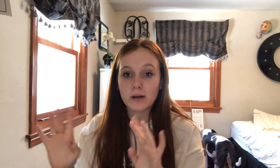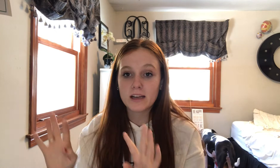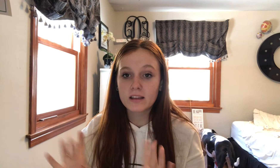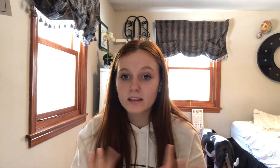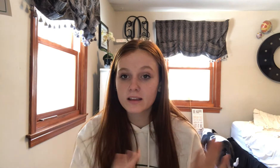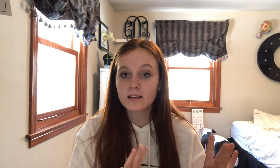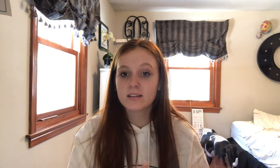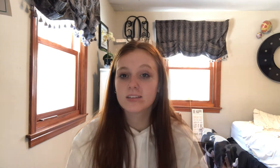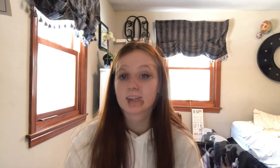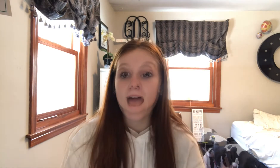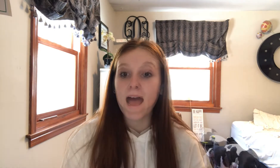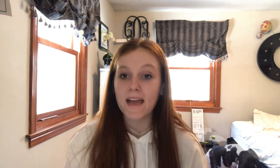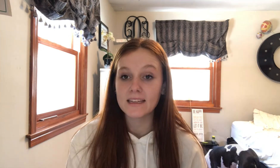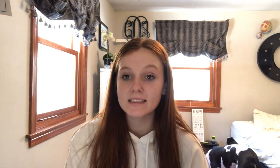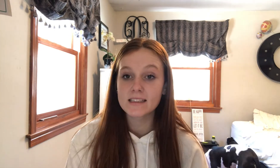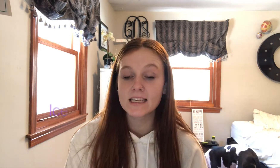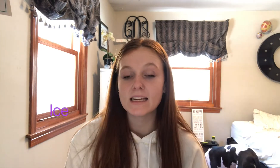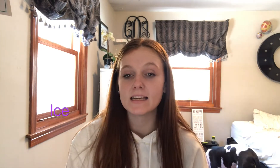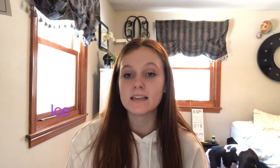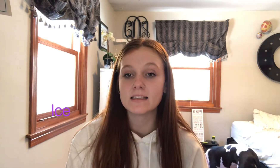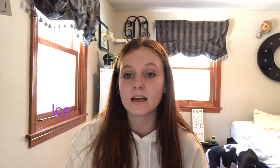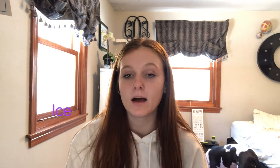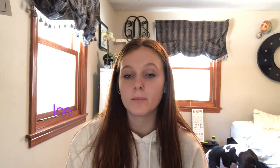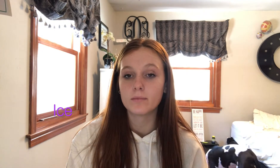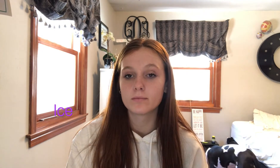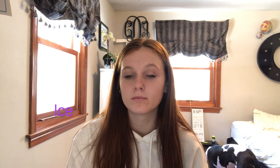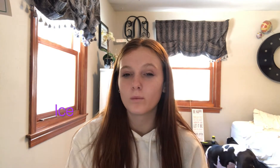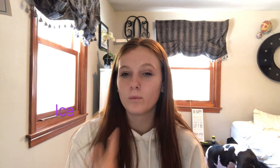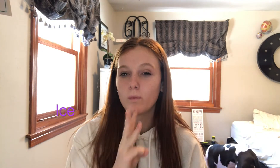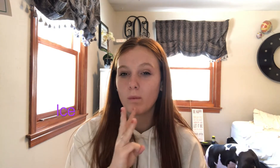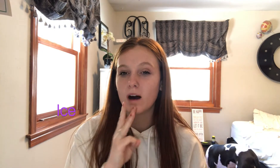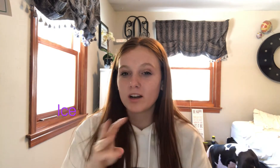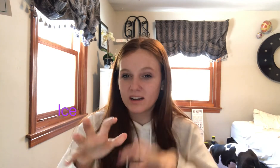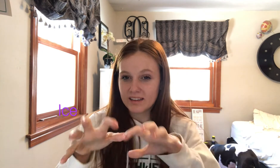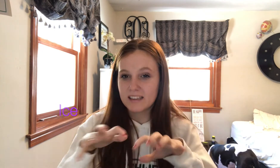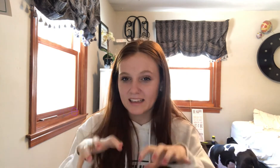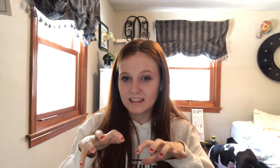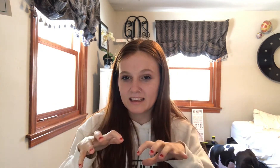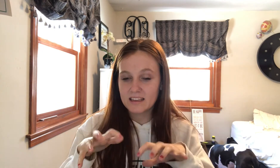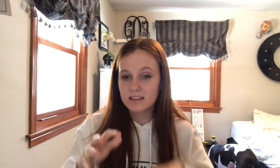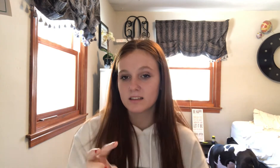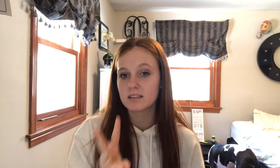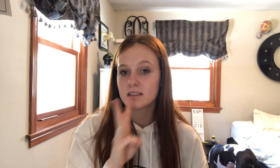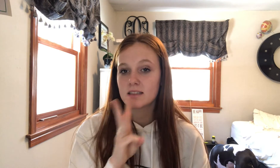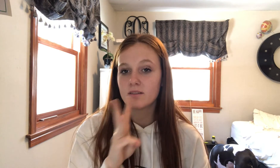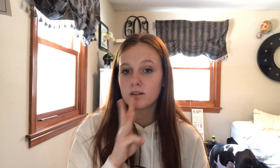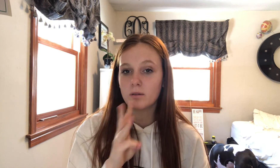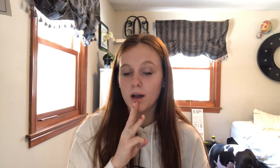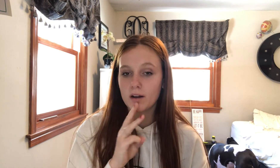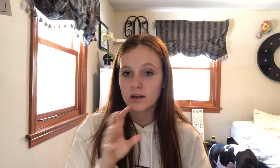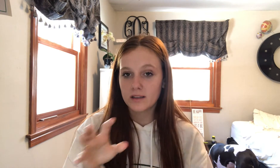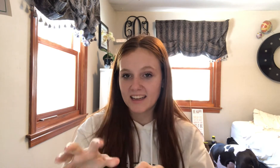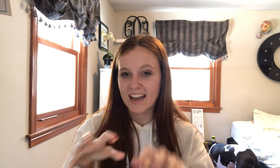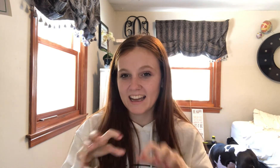forth. Ice is water and then like this. So this is sign for water and then